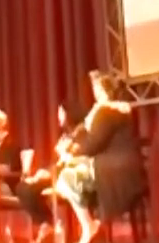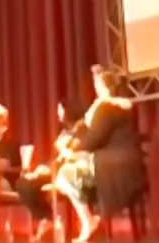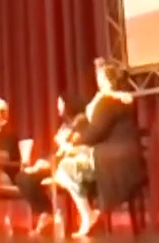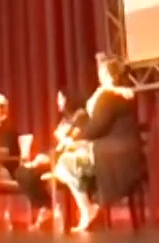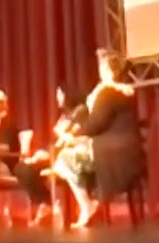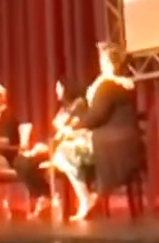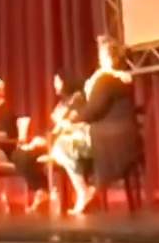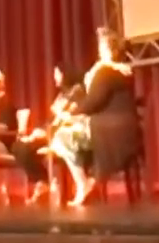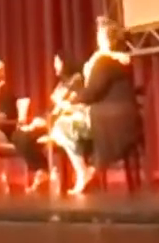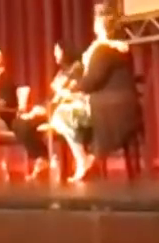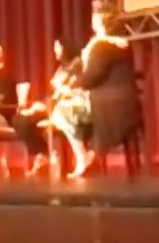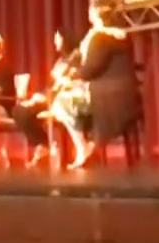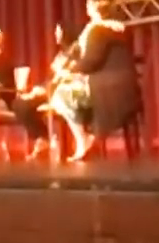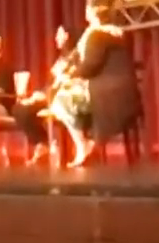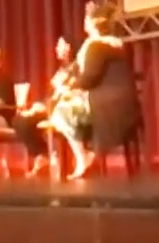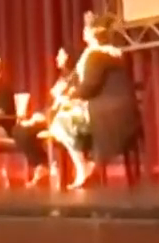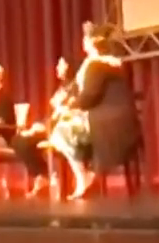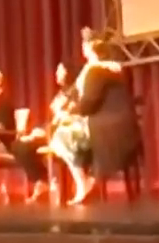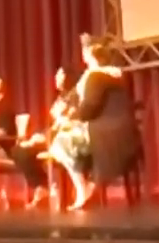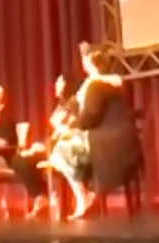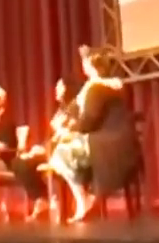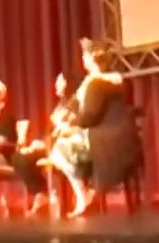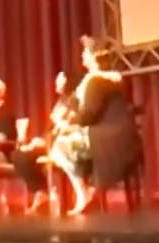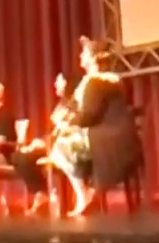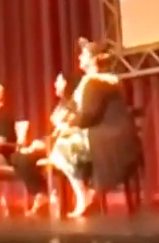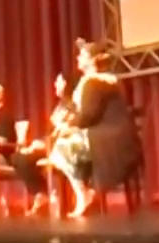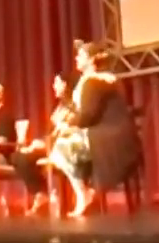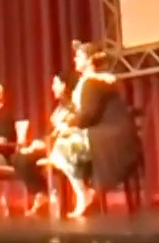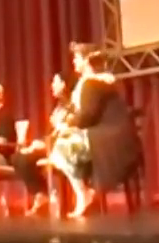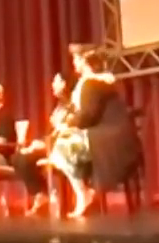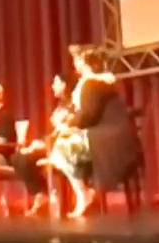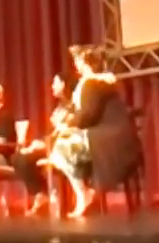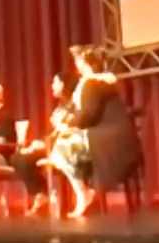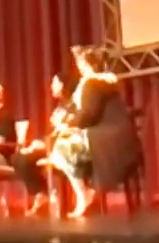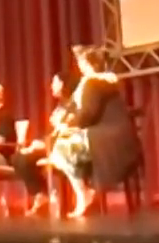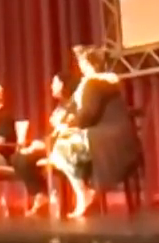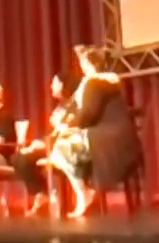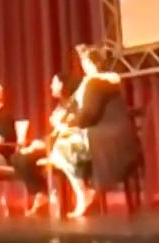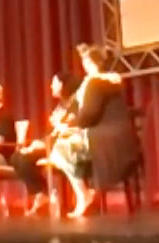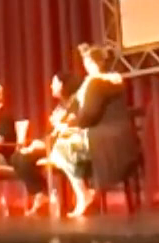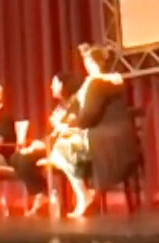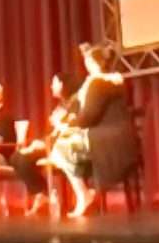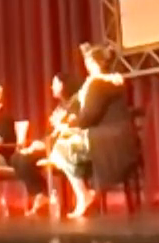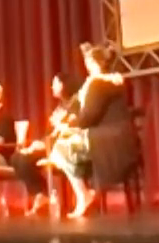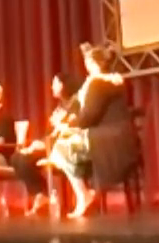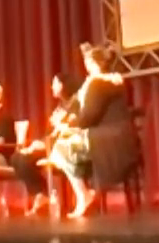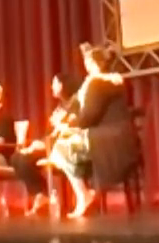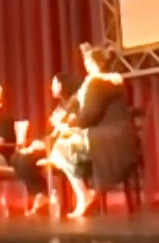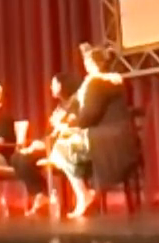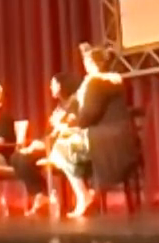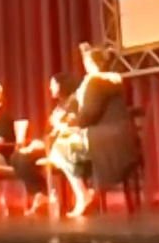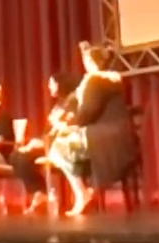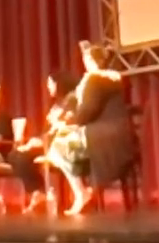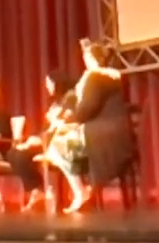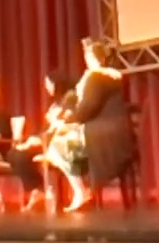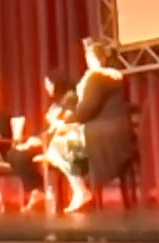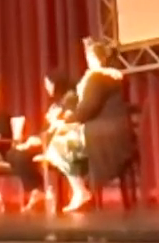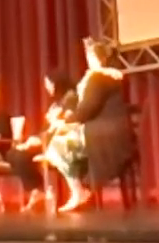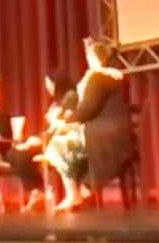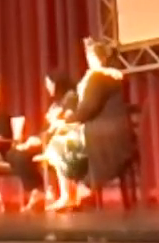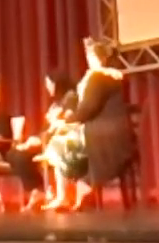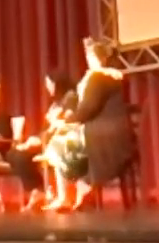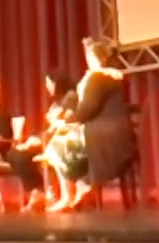like a Cook Island University Treasure Club. It should be easy and holy moly.